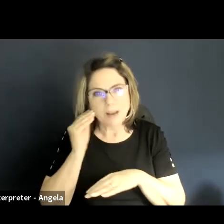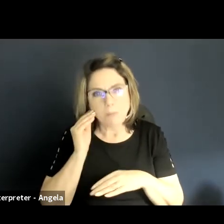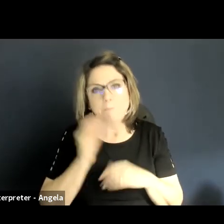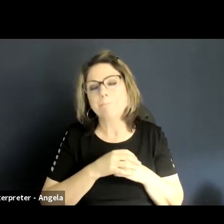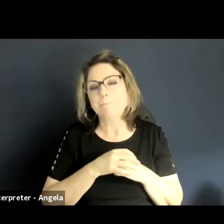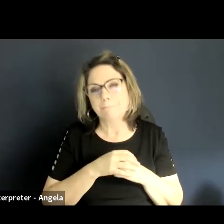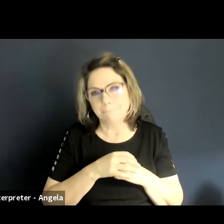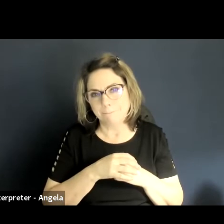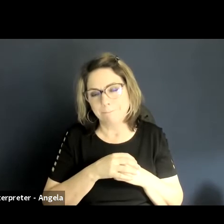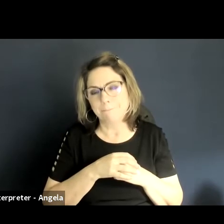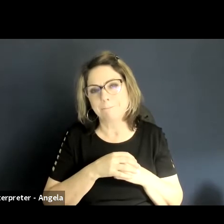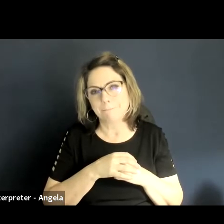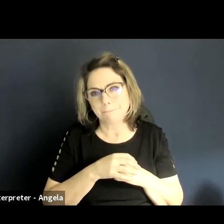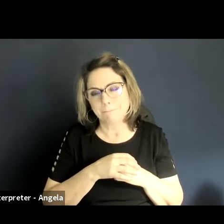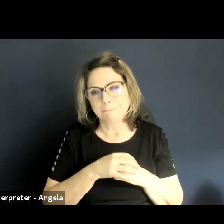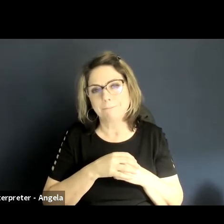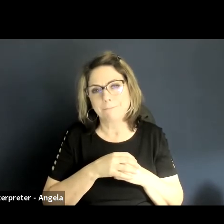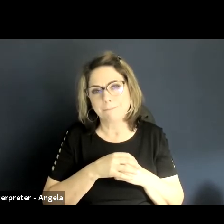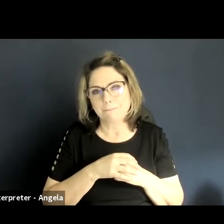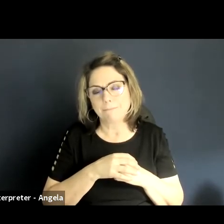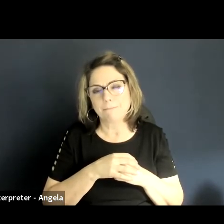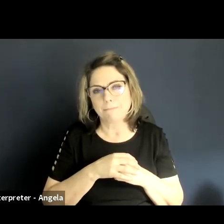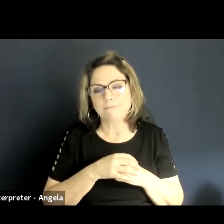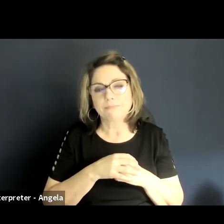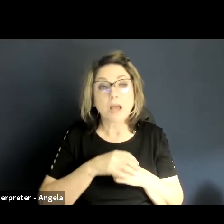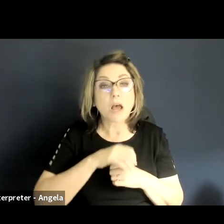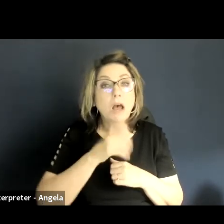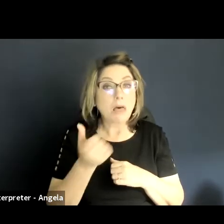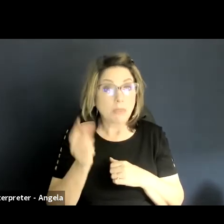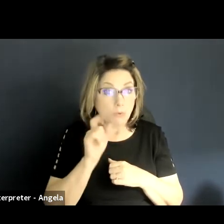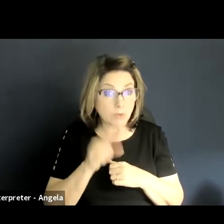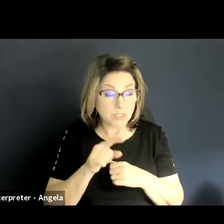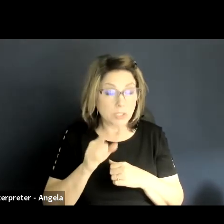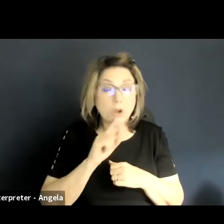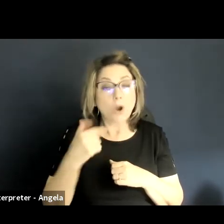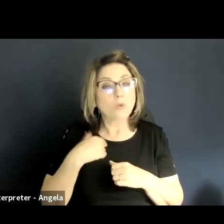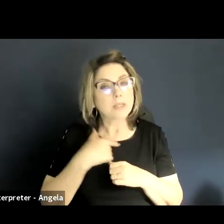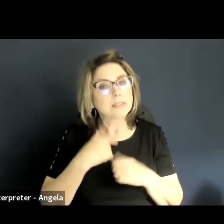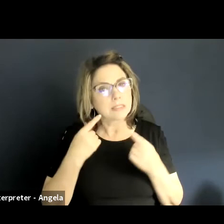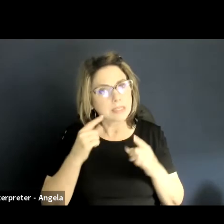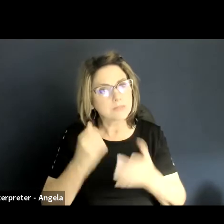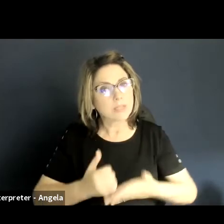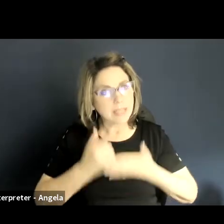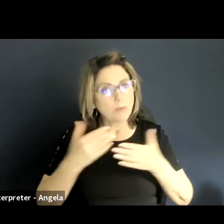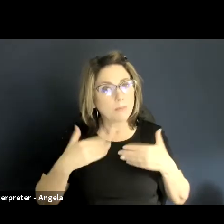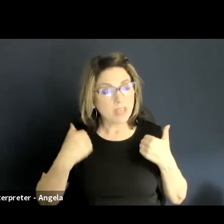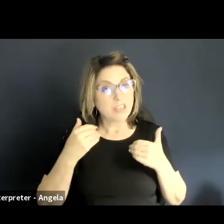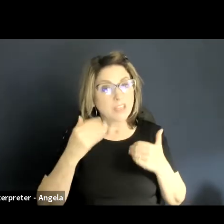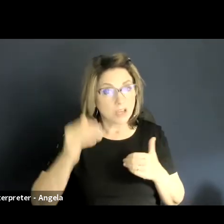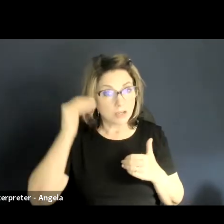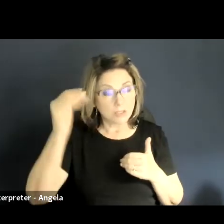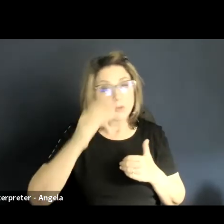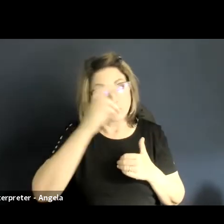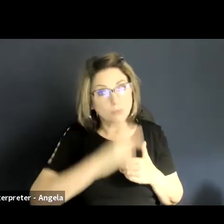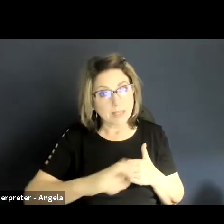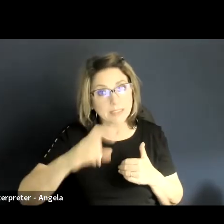there. Here's another evaluation question. Are we successfully helping young adults transition to employment